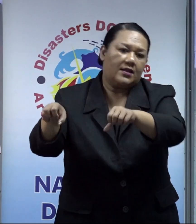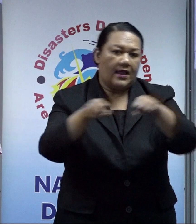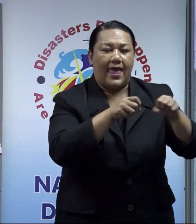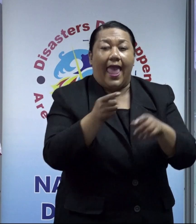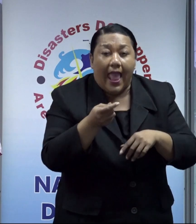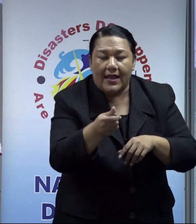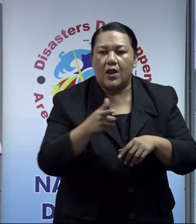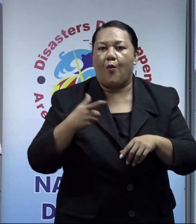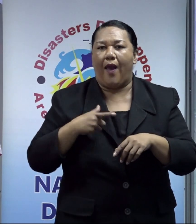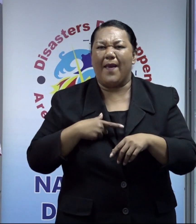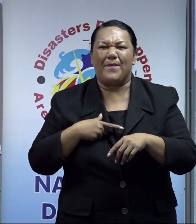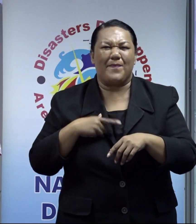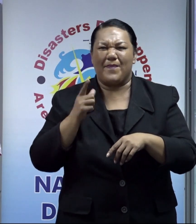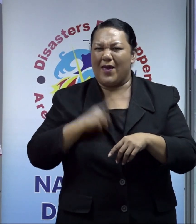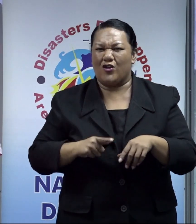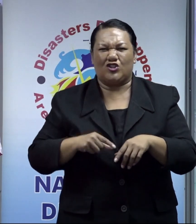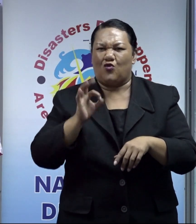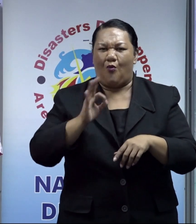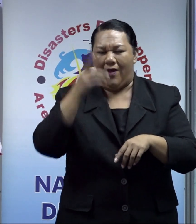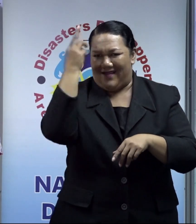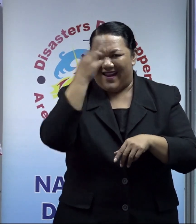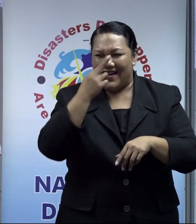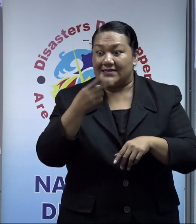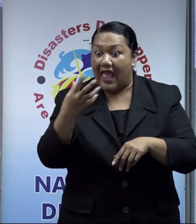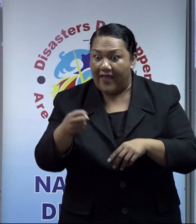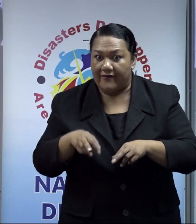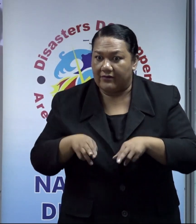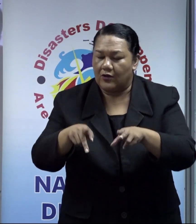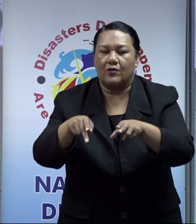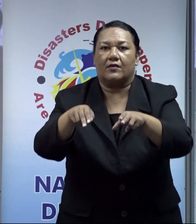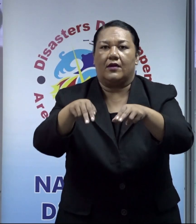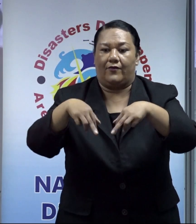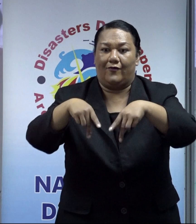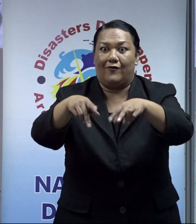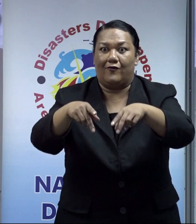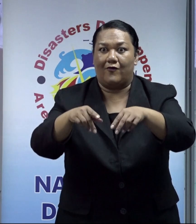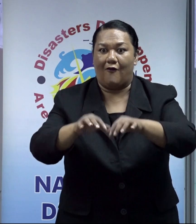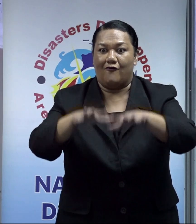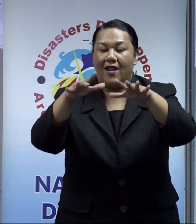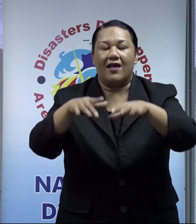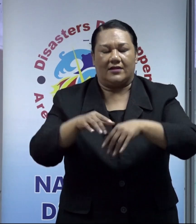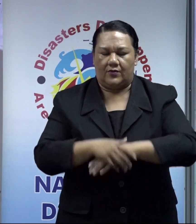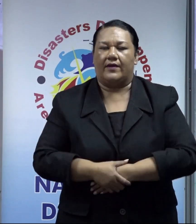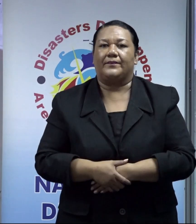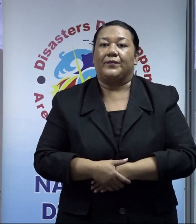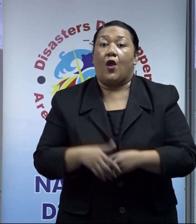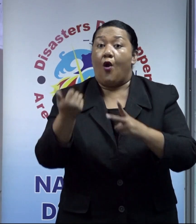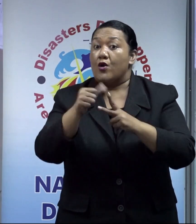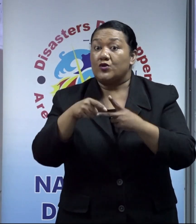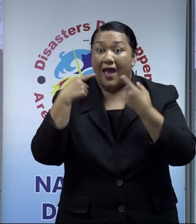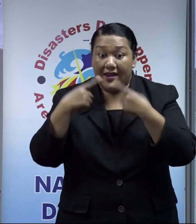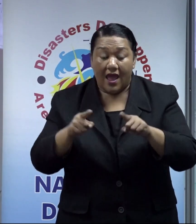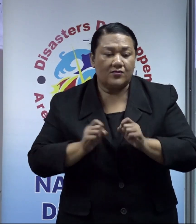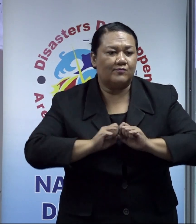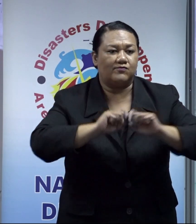community, it's through the divisional commissioners reach on the ground, through the Ministry of Itoke Affairs, the Turangani Koro, the